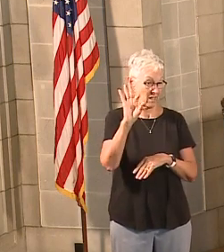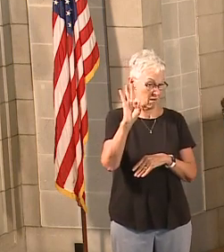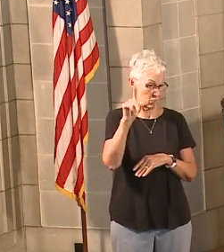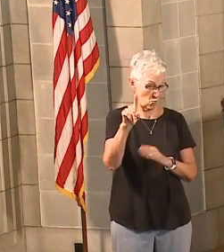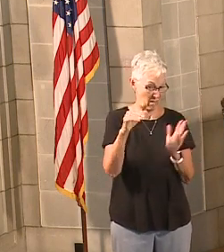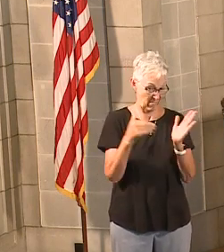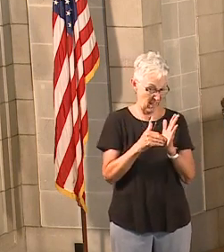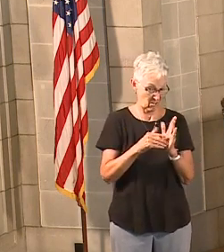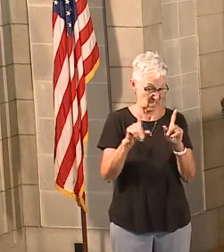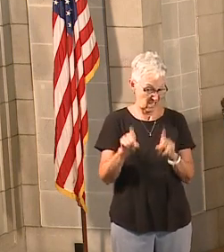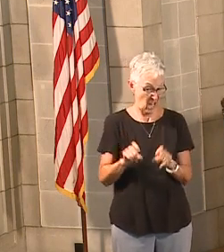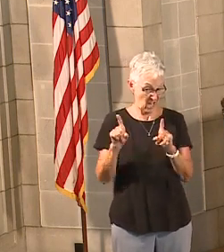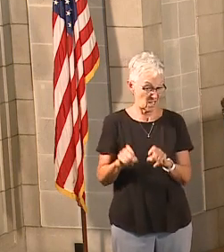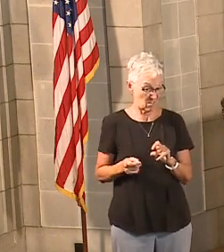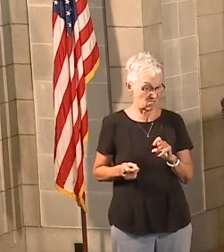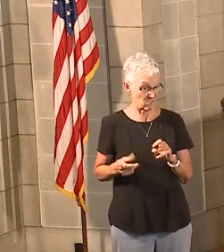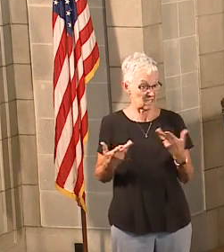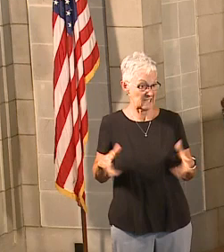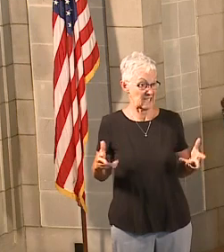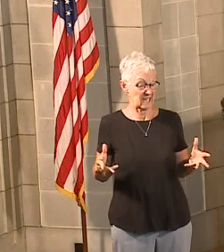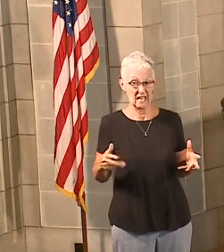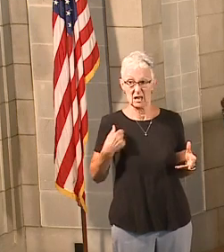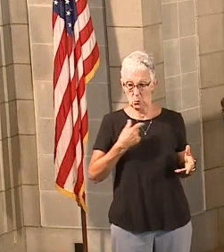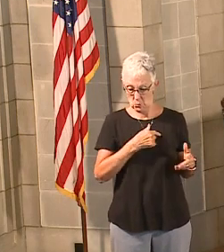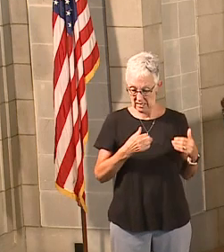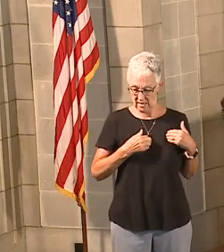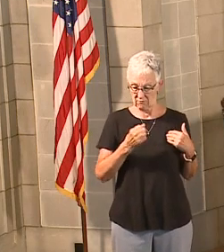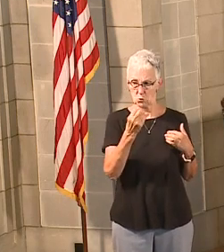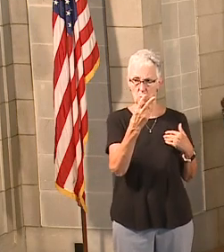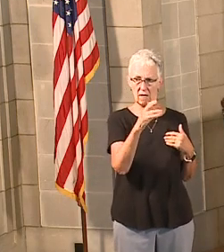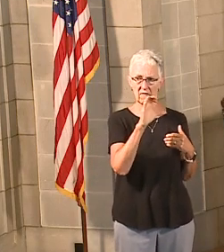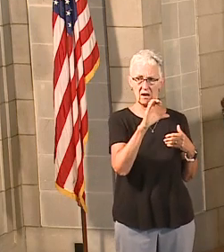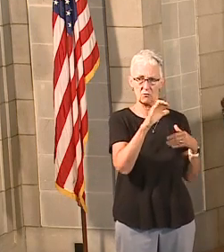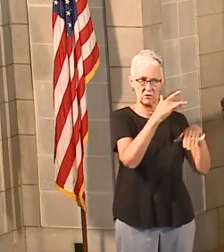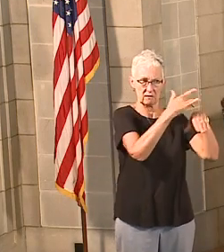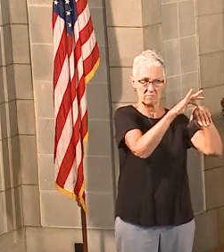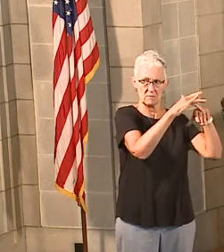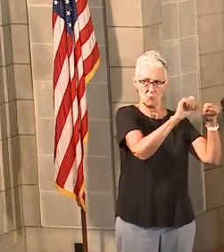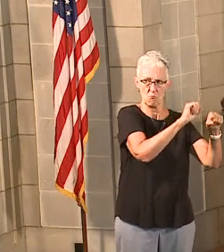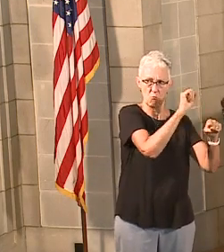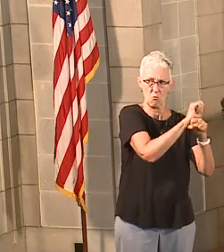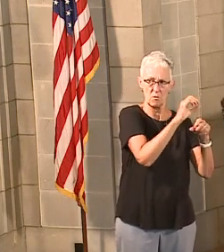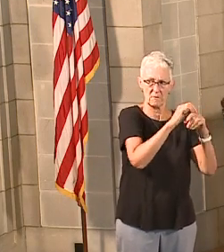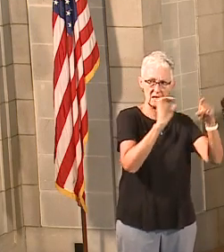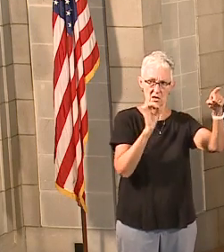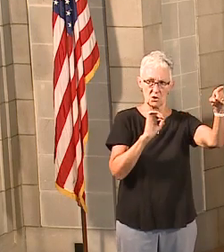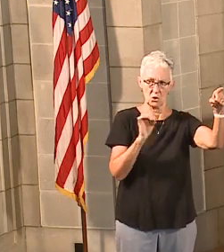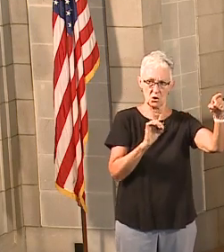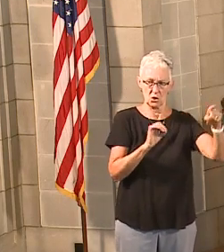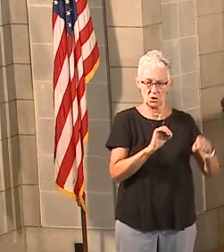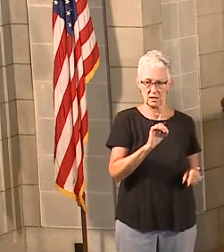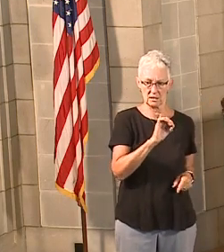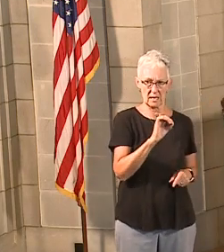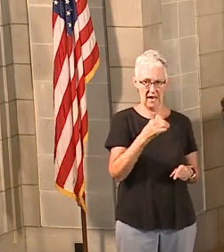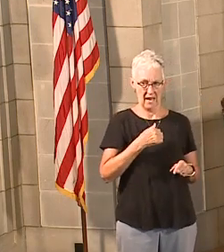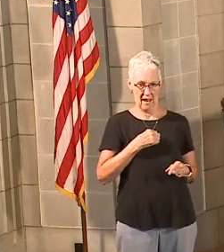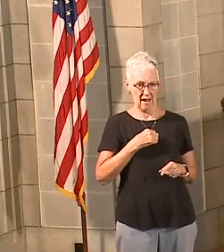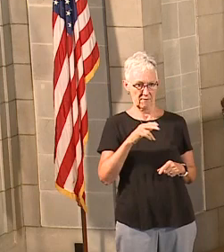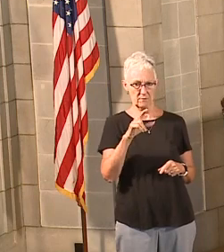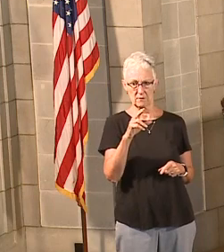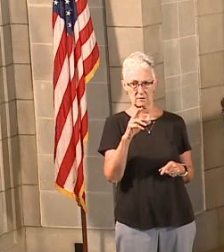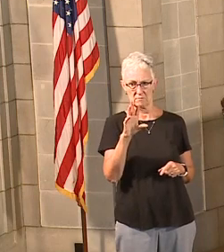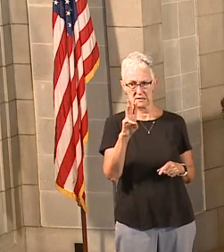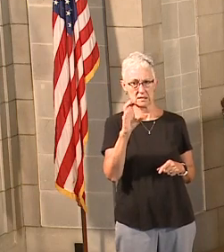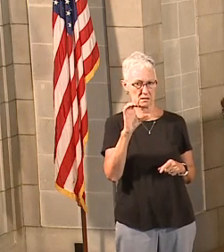got 6 days of 1,200 slots a day in Omaha. We've got 6 days of 500 slots a day here in Lincoln. So we've